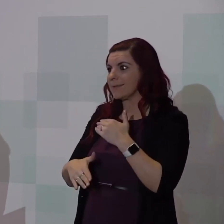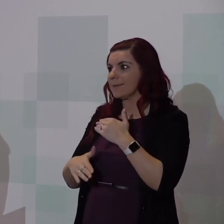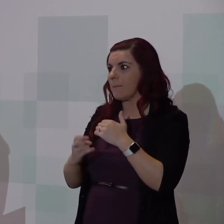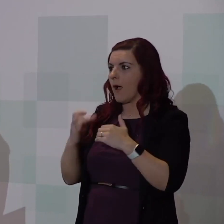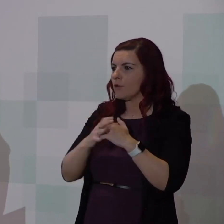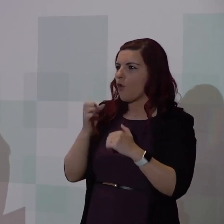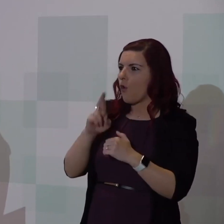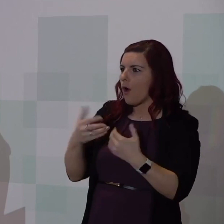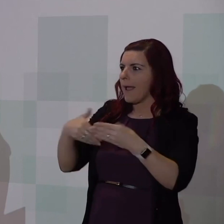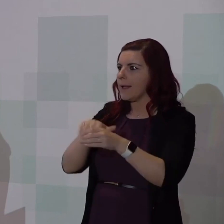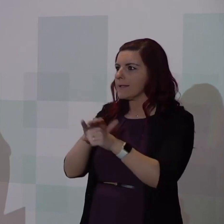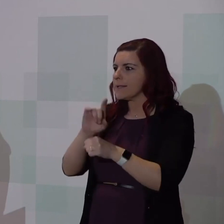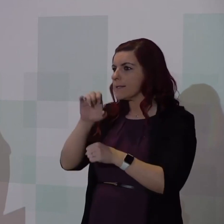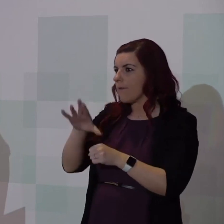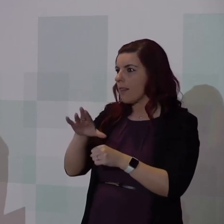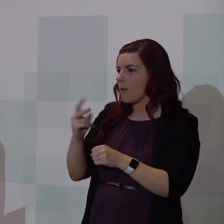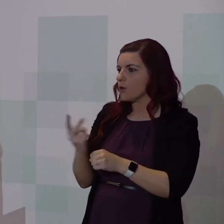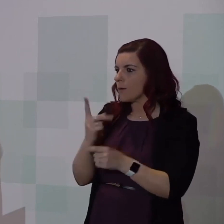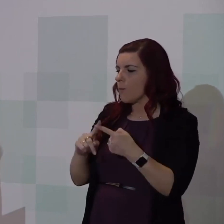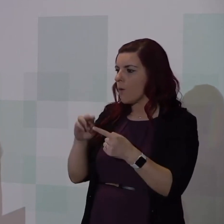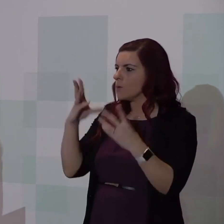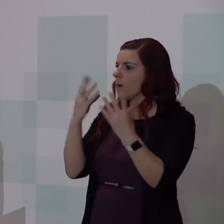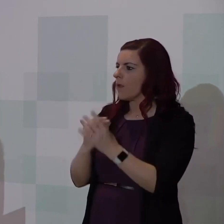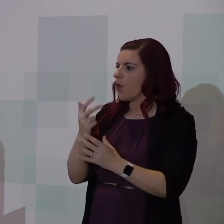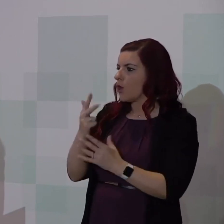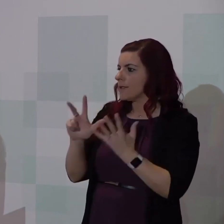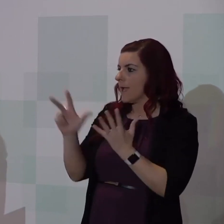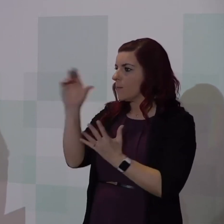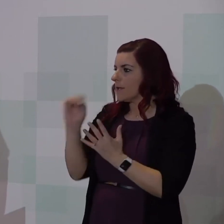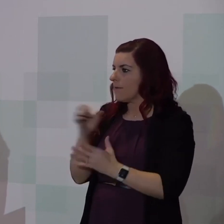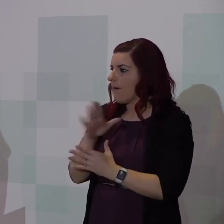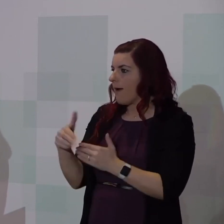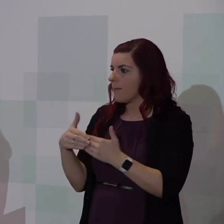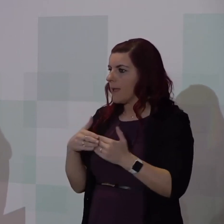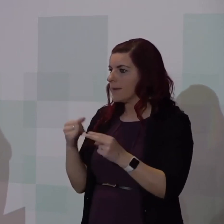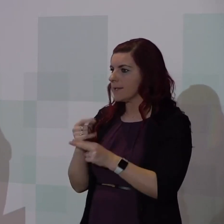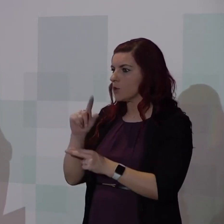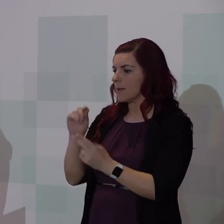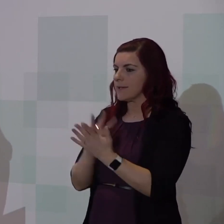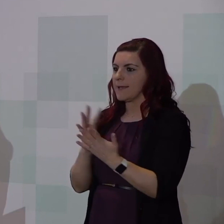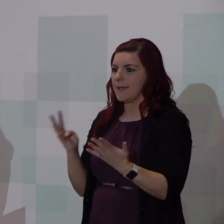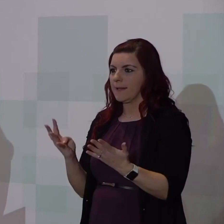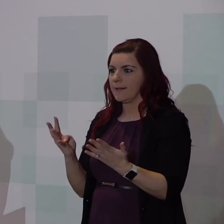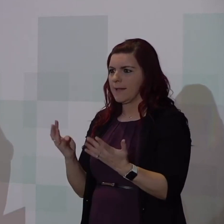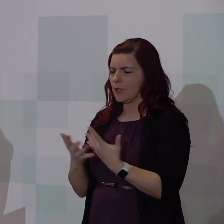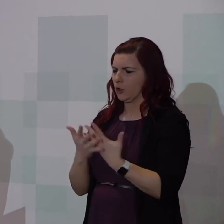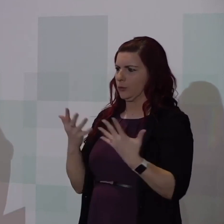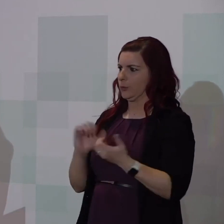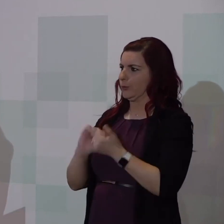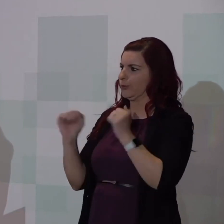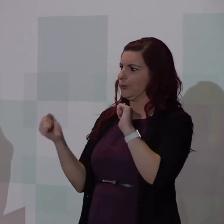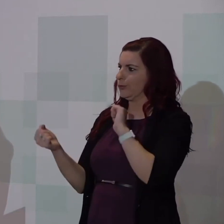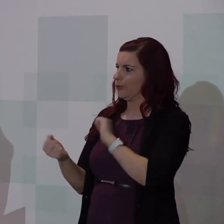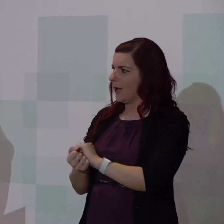partnership, accounting for 38% of all births in 2019. Now, that's a huge turnaround